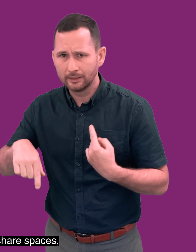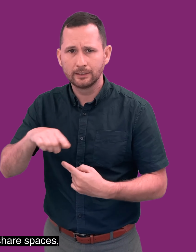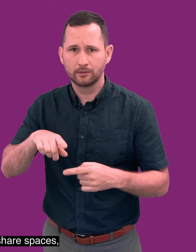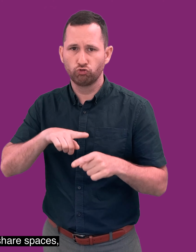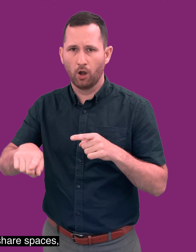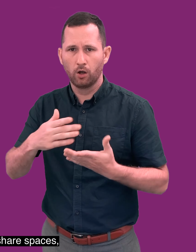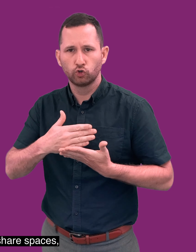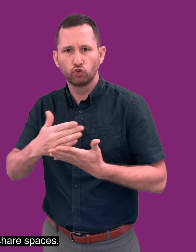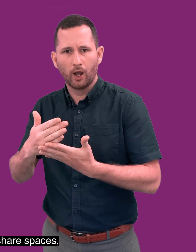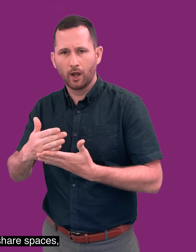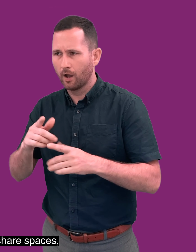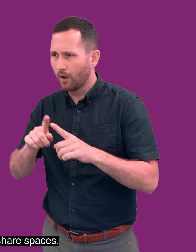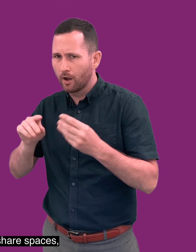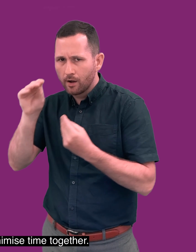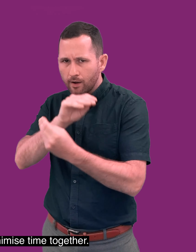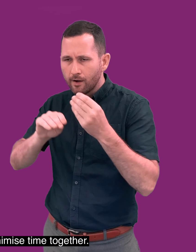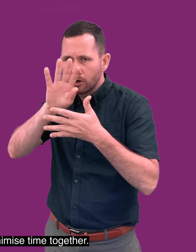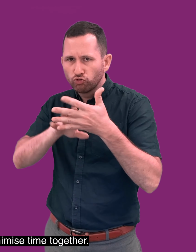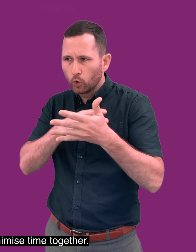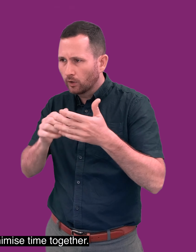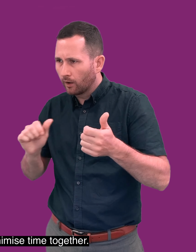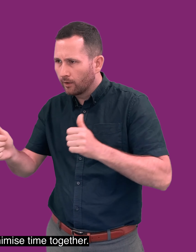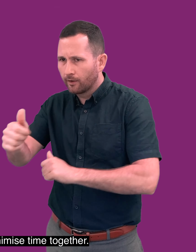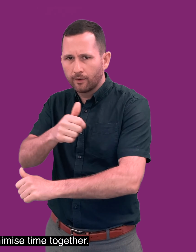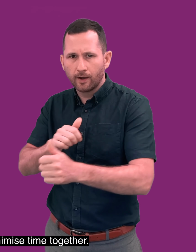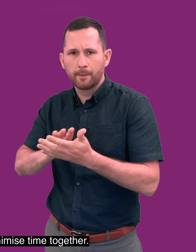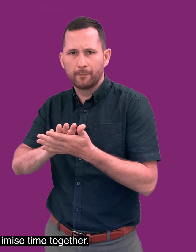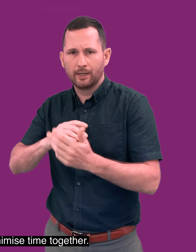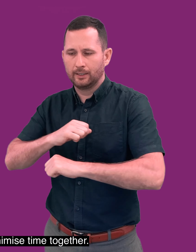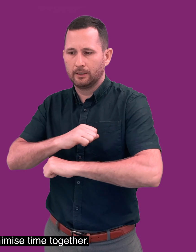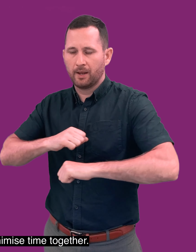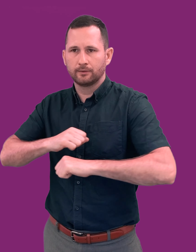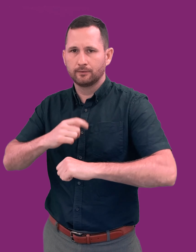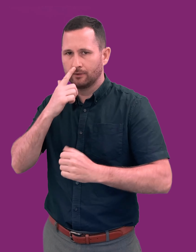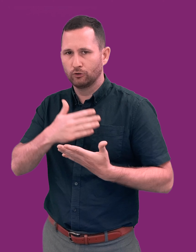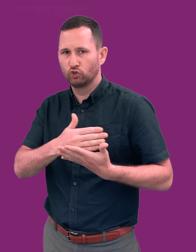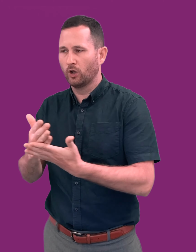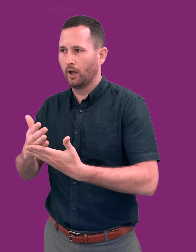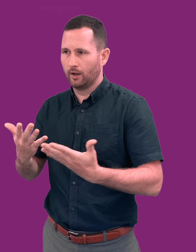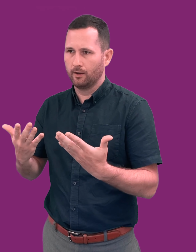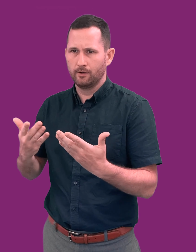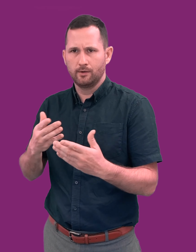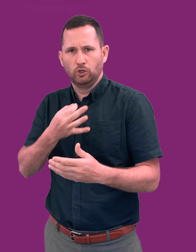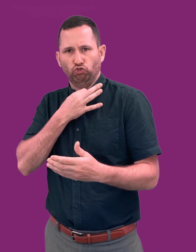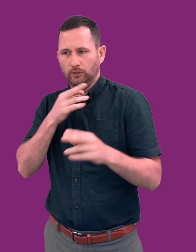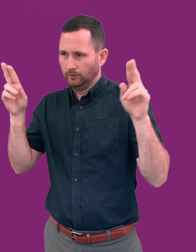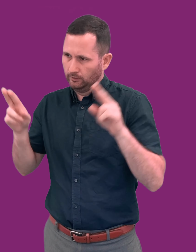If you must share spaces, create a rota to minimize time together.